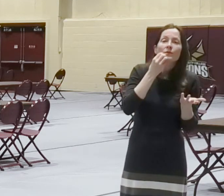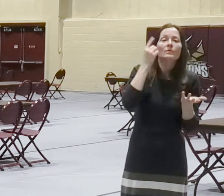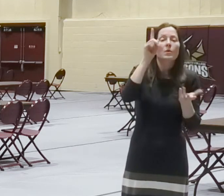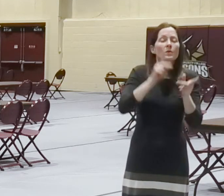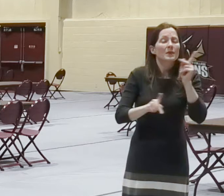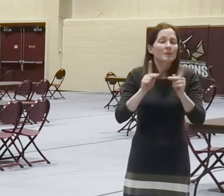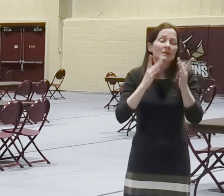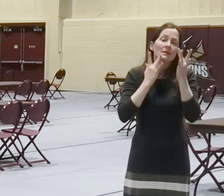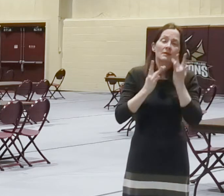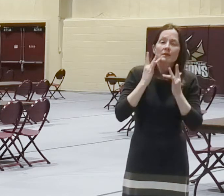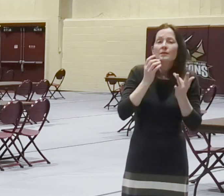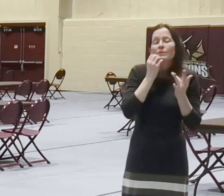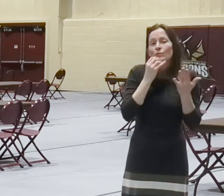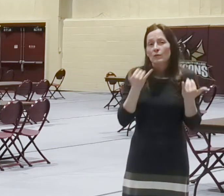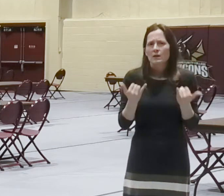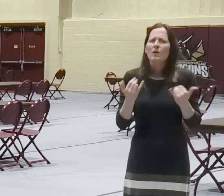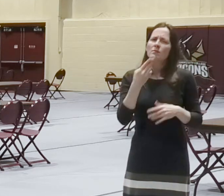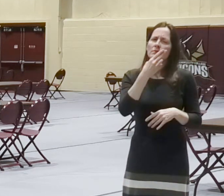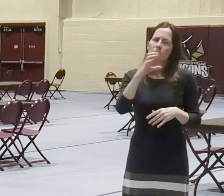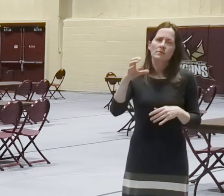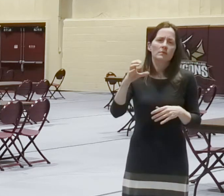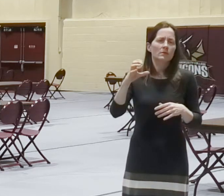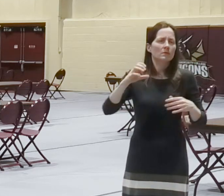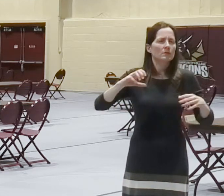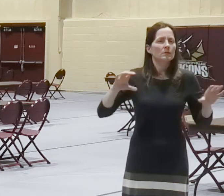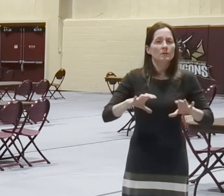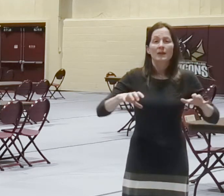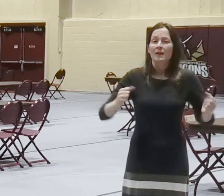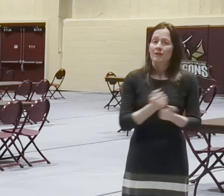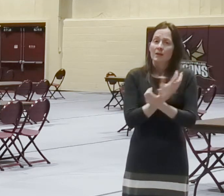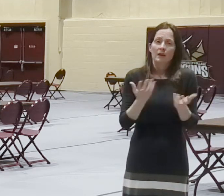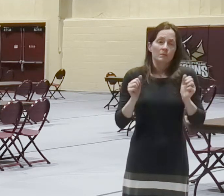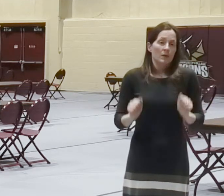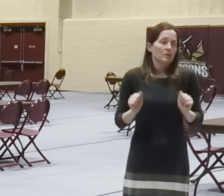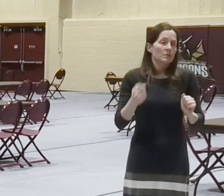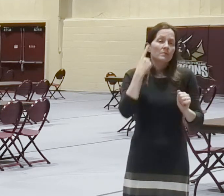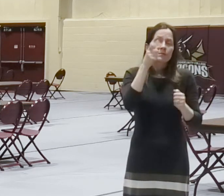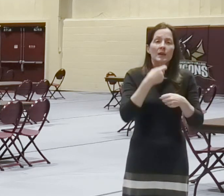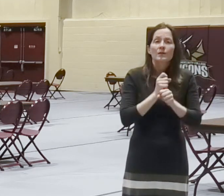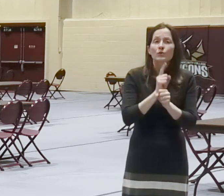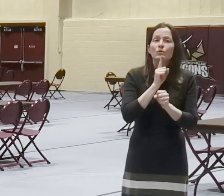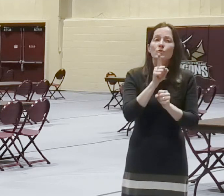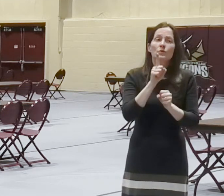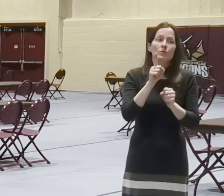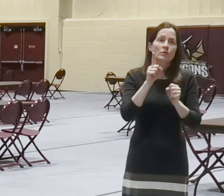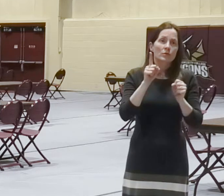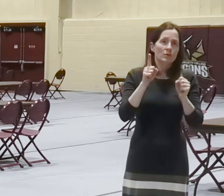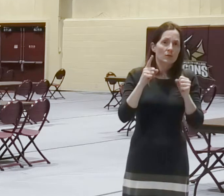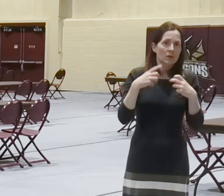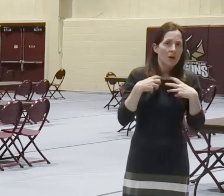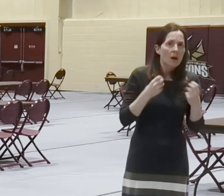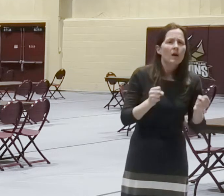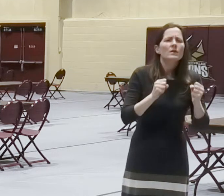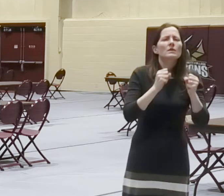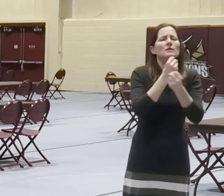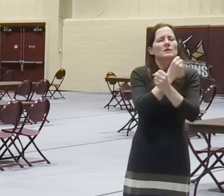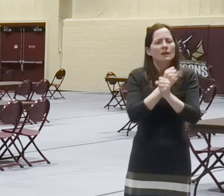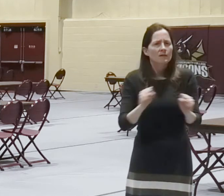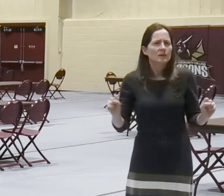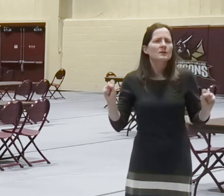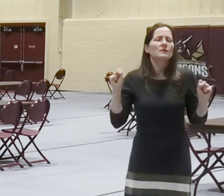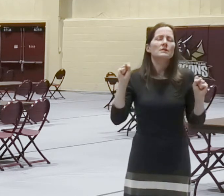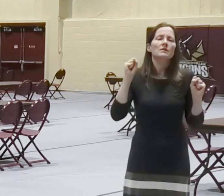taken every step possible to ensure the health, safety, and well-being of our faculty, staff, and more